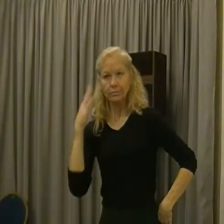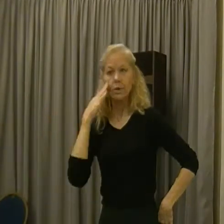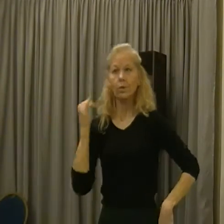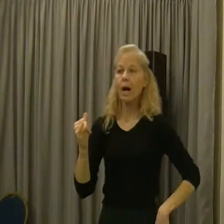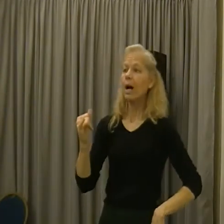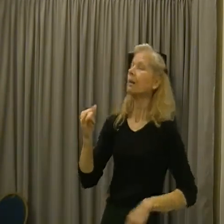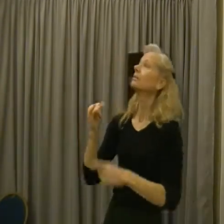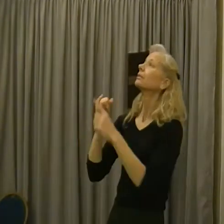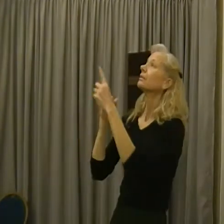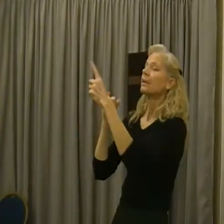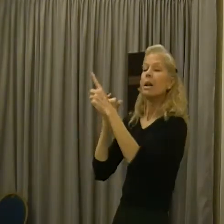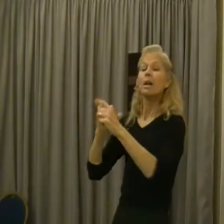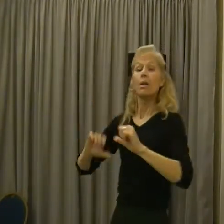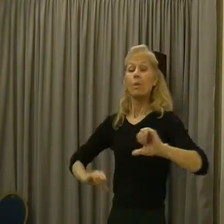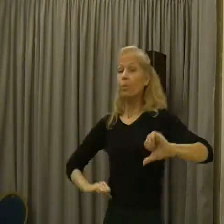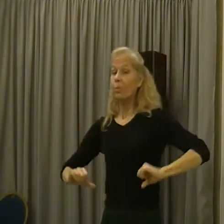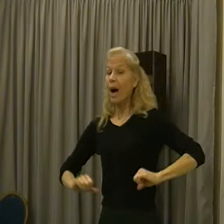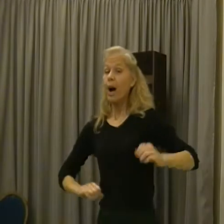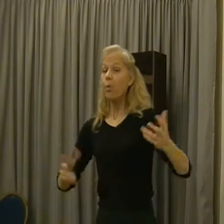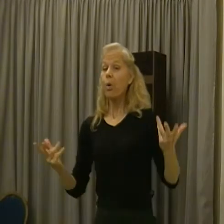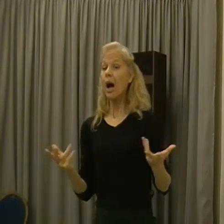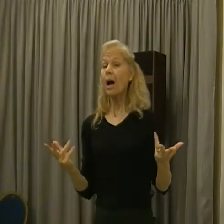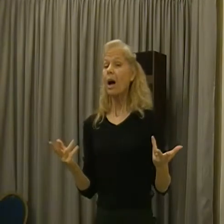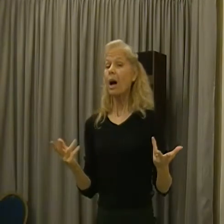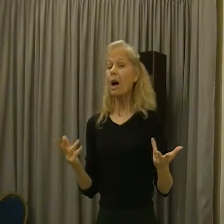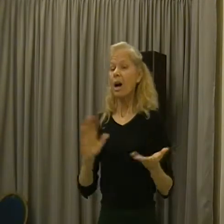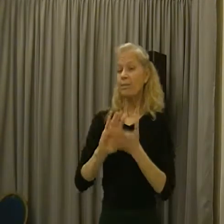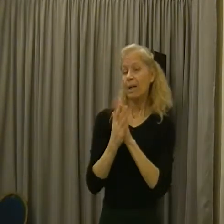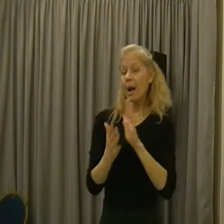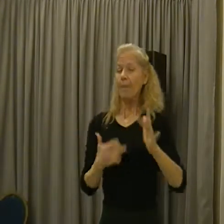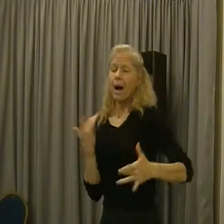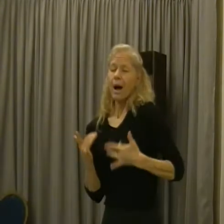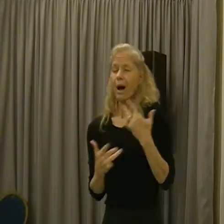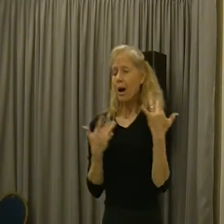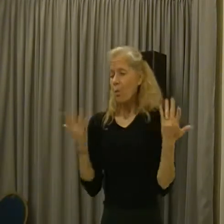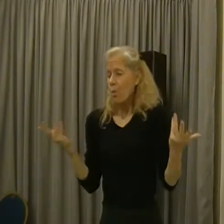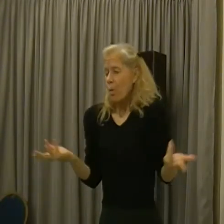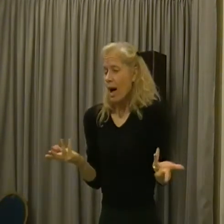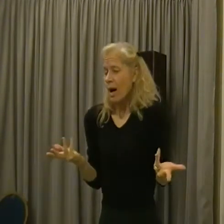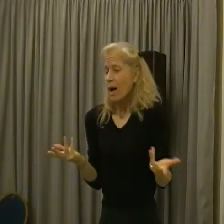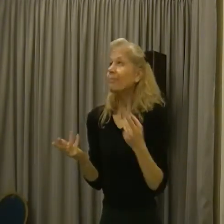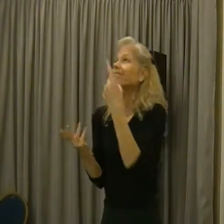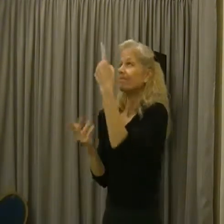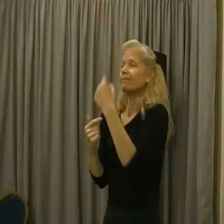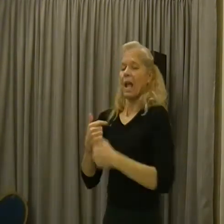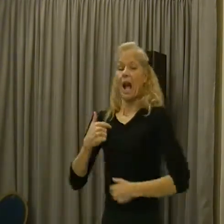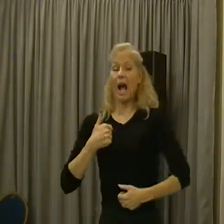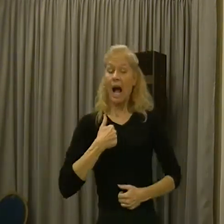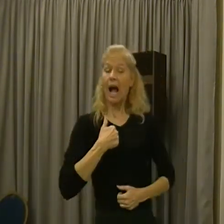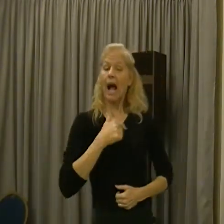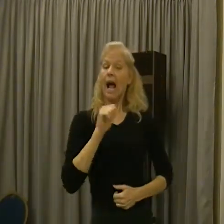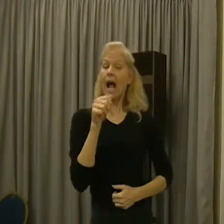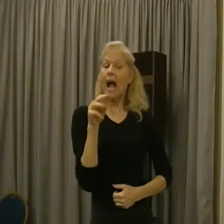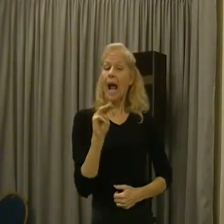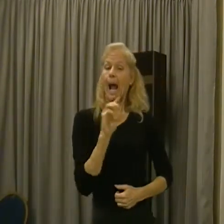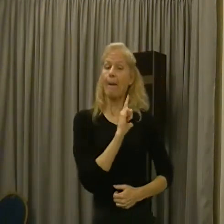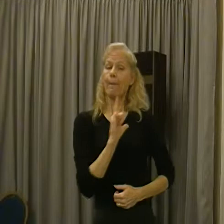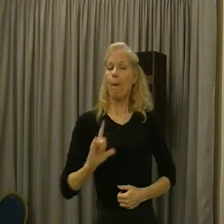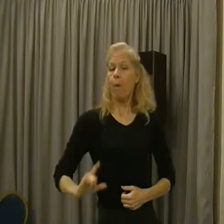Loving kindness, judgment, and righteousness in the earth. For in these things